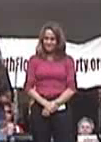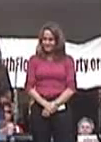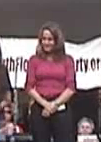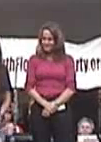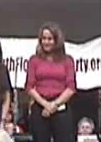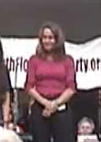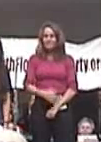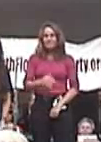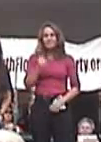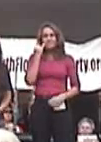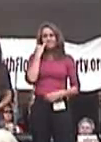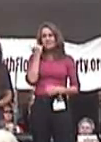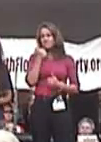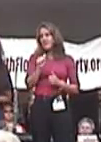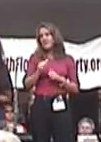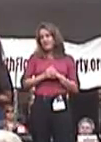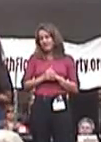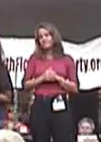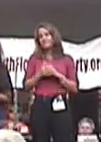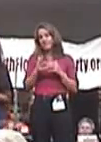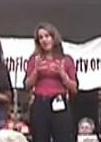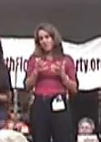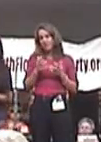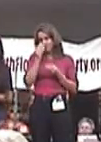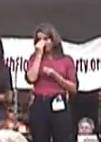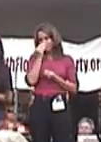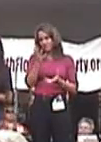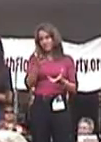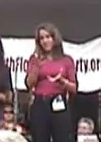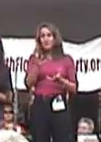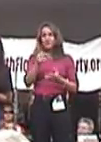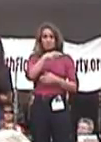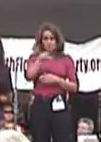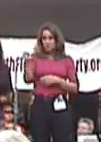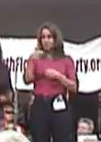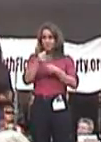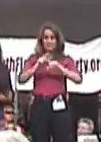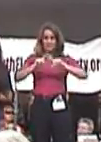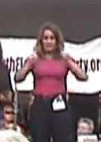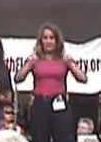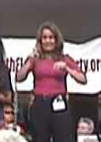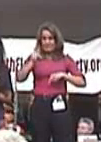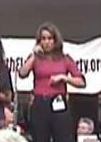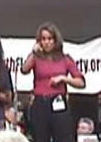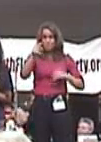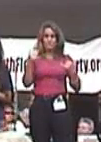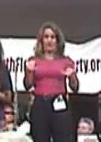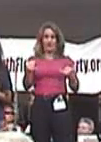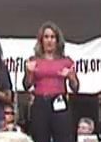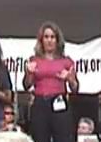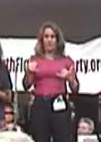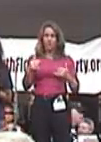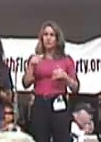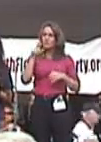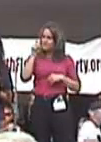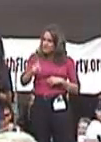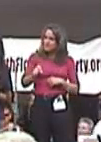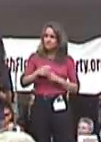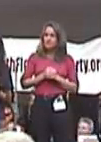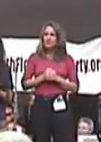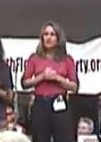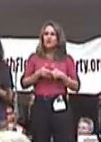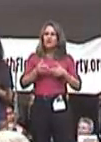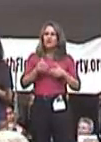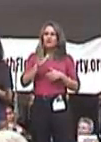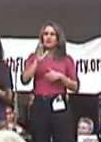If anything, I want to leave you with this tonight. You can make a difference. We need you now. We need it. Let your voice